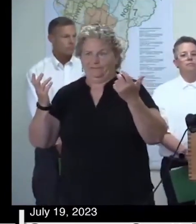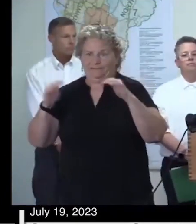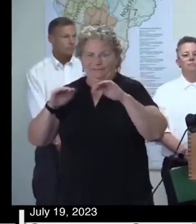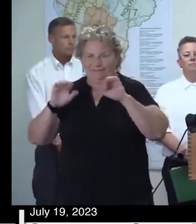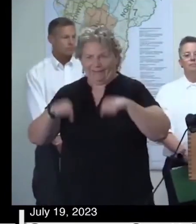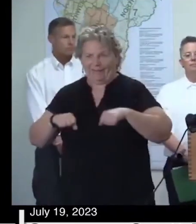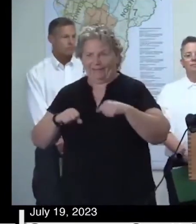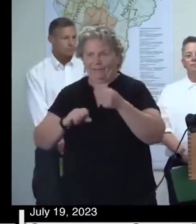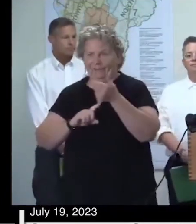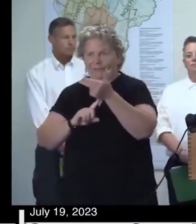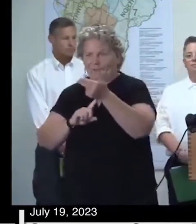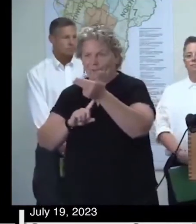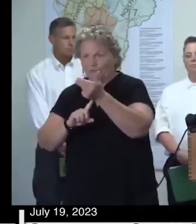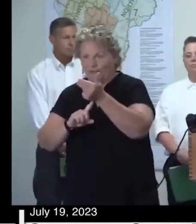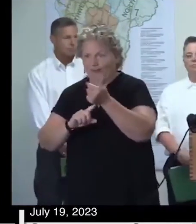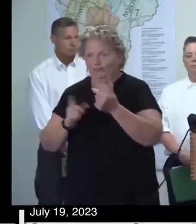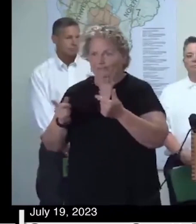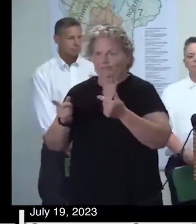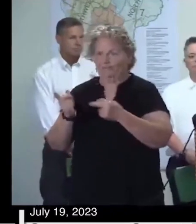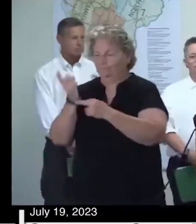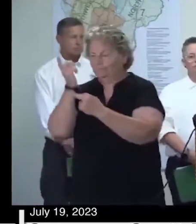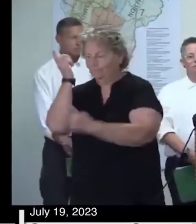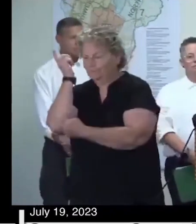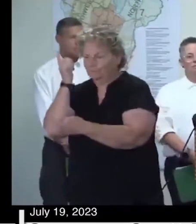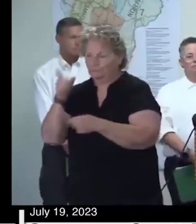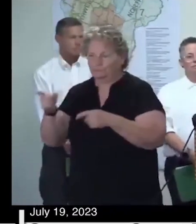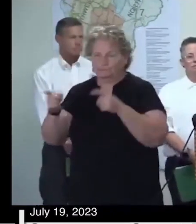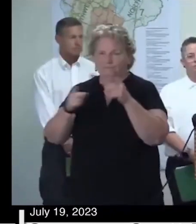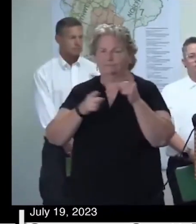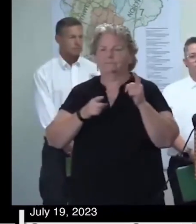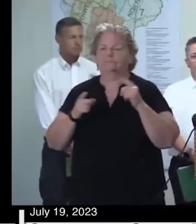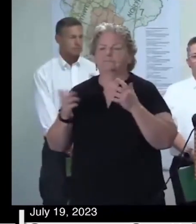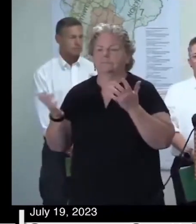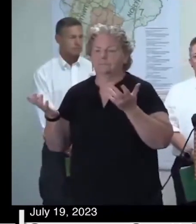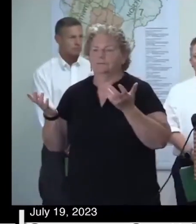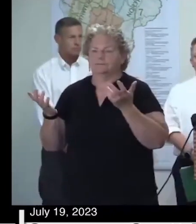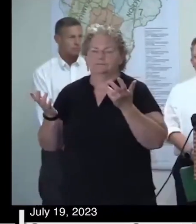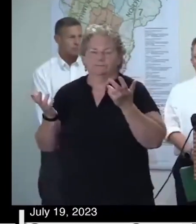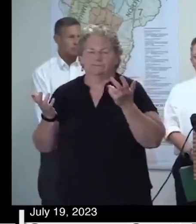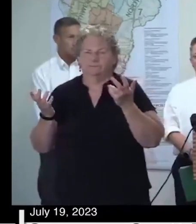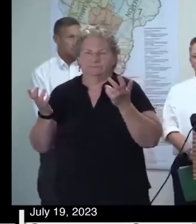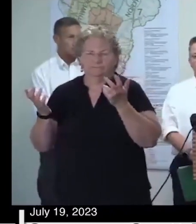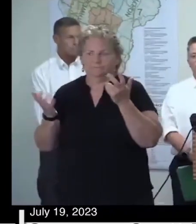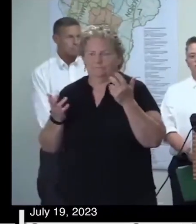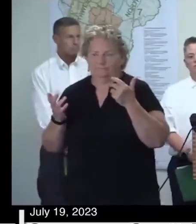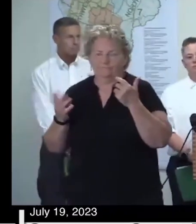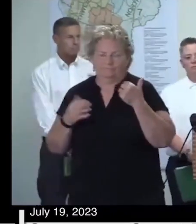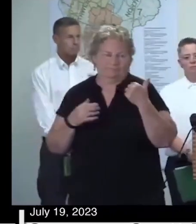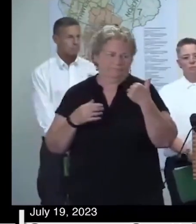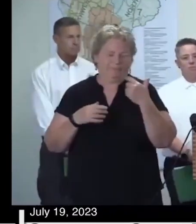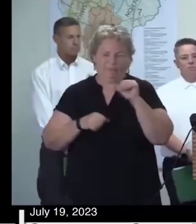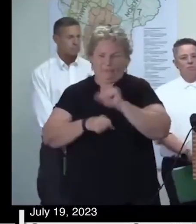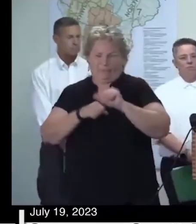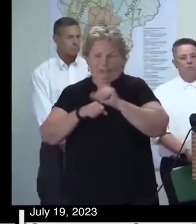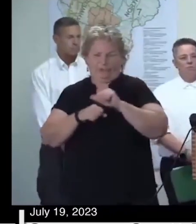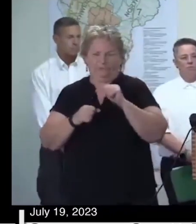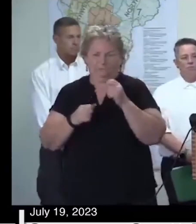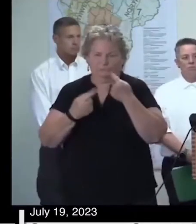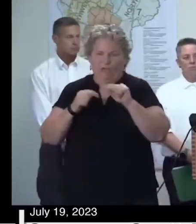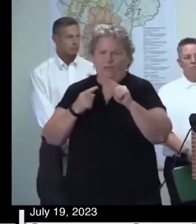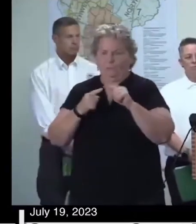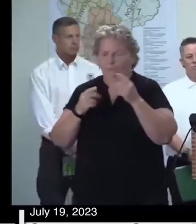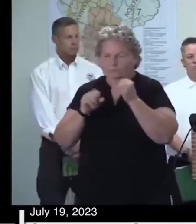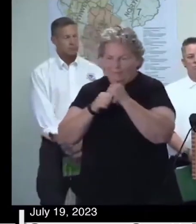going to need some help from Congress in this regard, or the President. This is nothing that we can do on our own. So